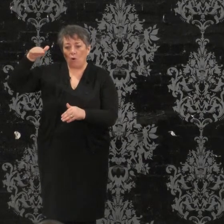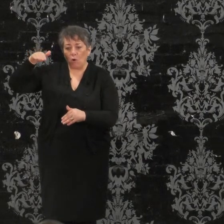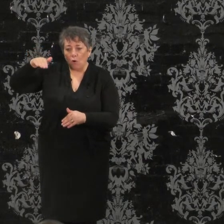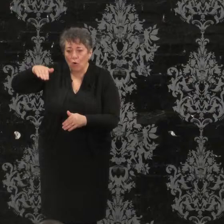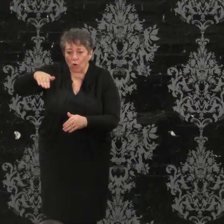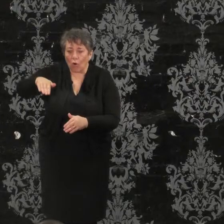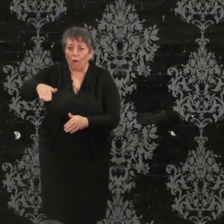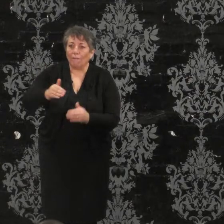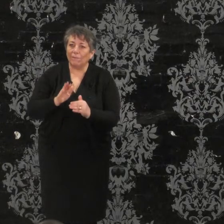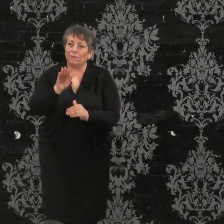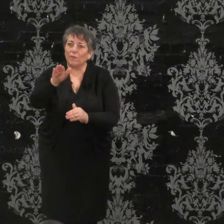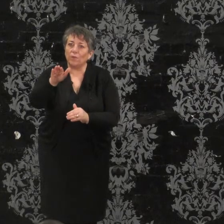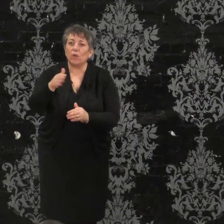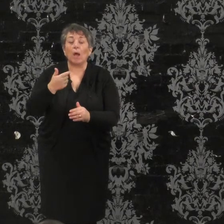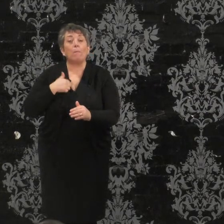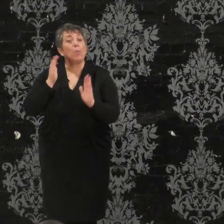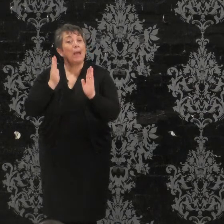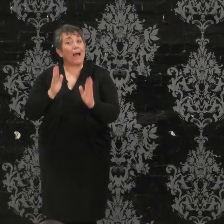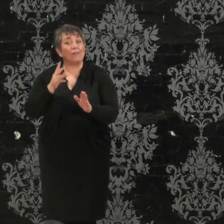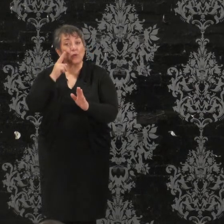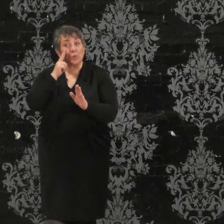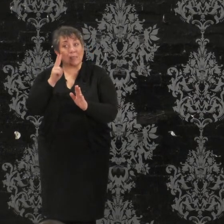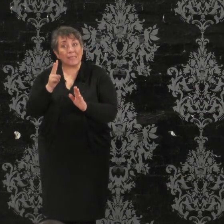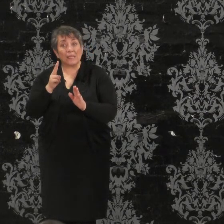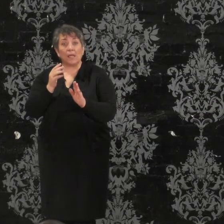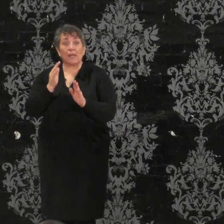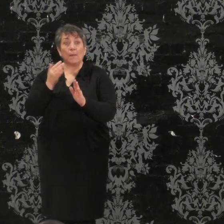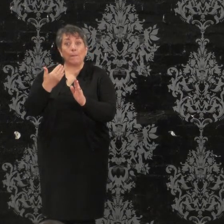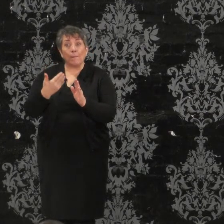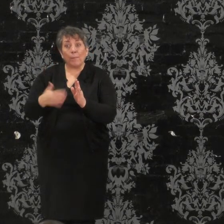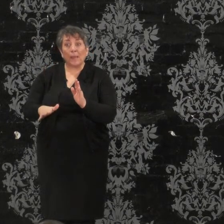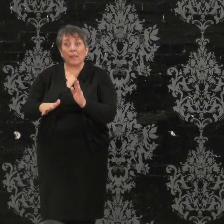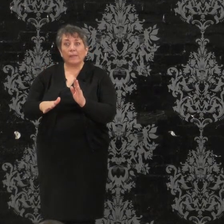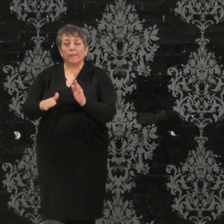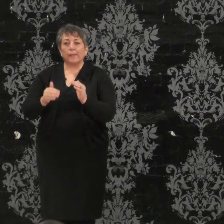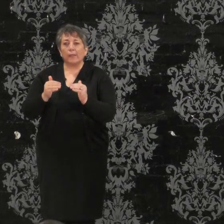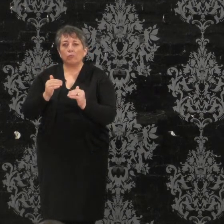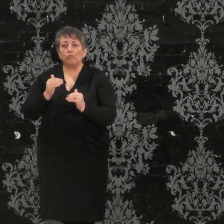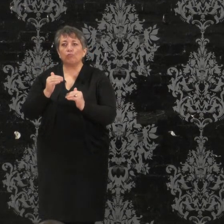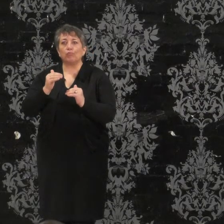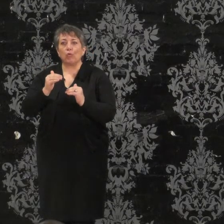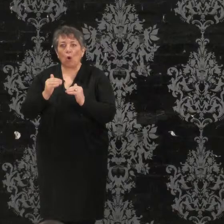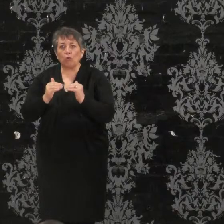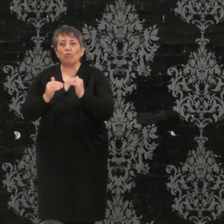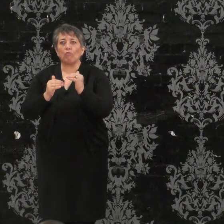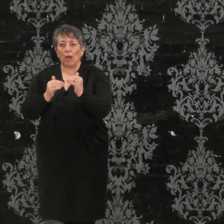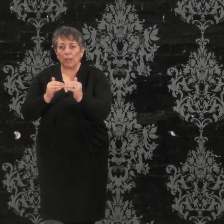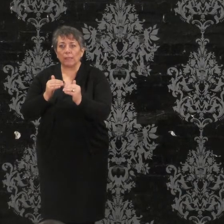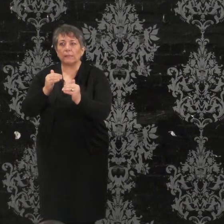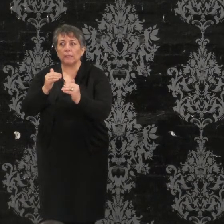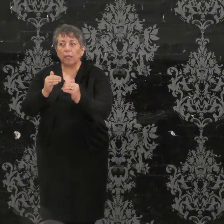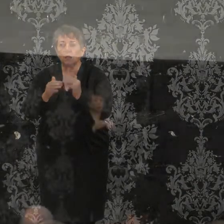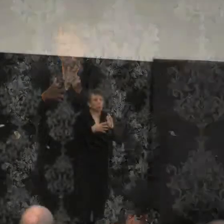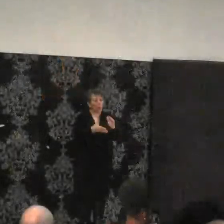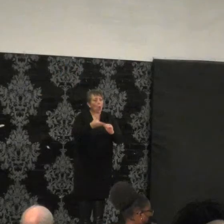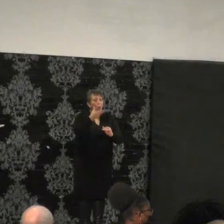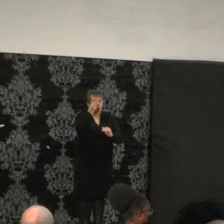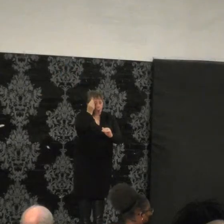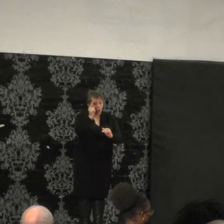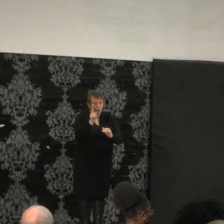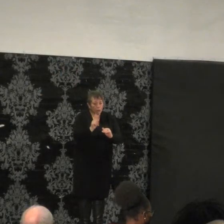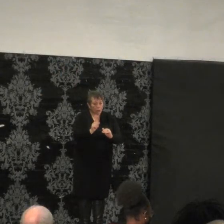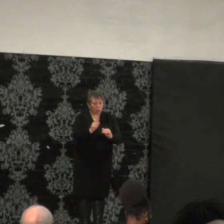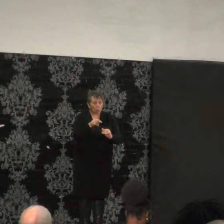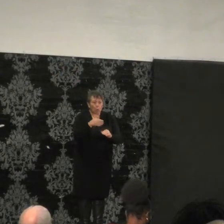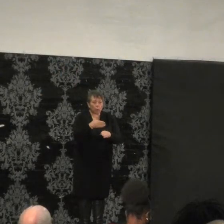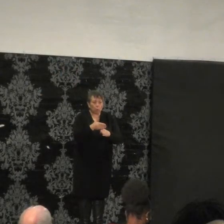acknowledge signs of progress so that we can learn from what's starting to work and build upon it. But